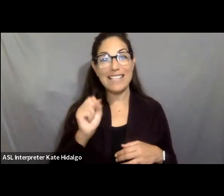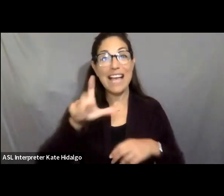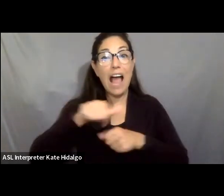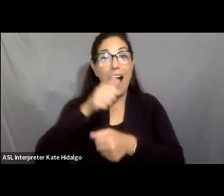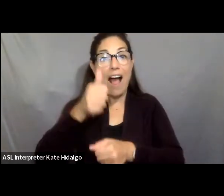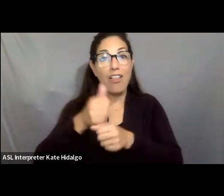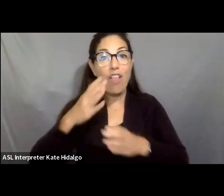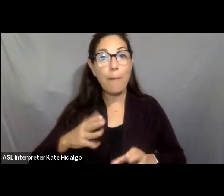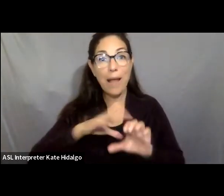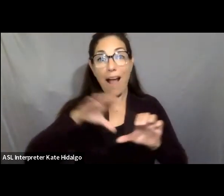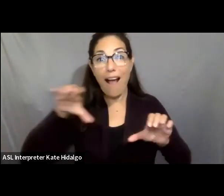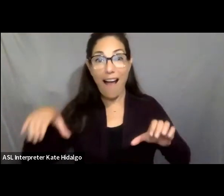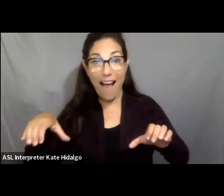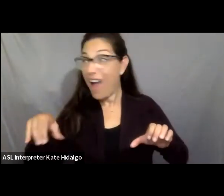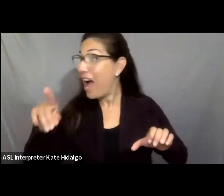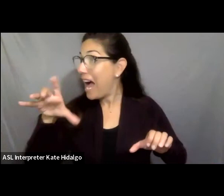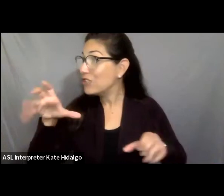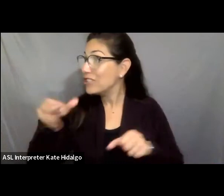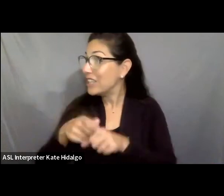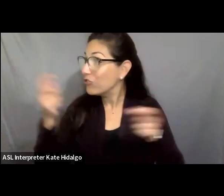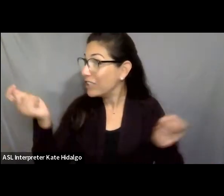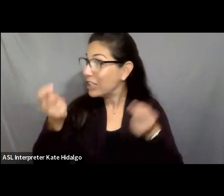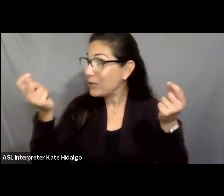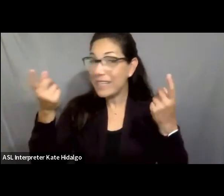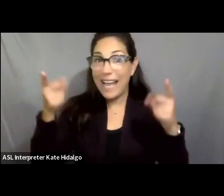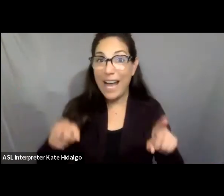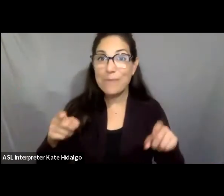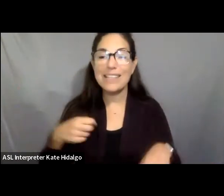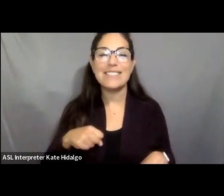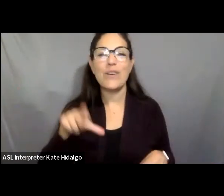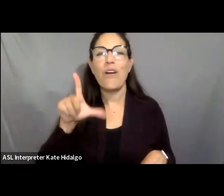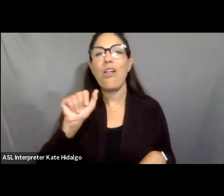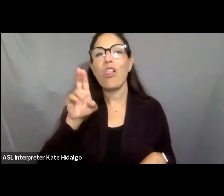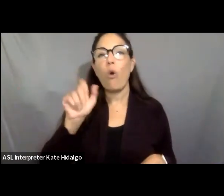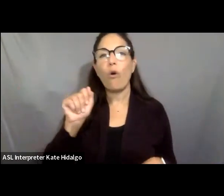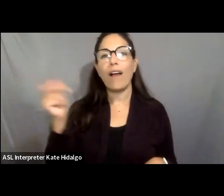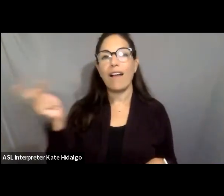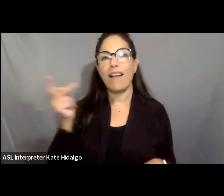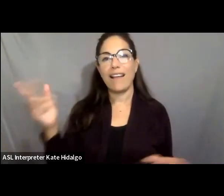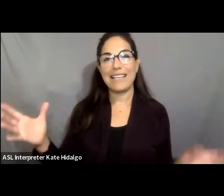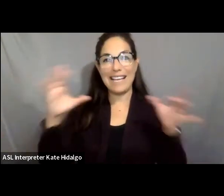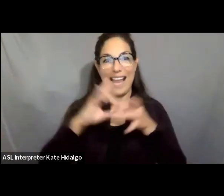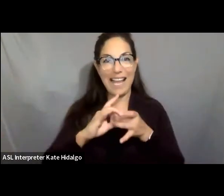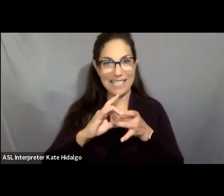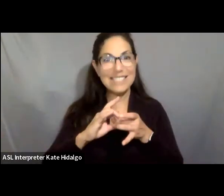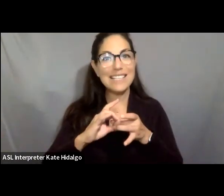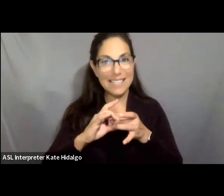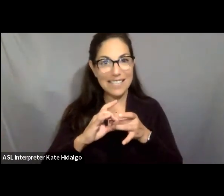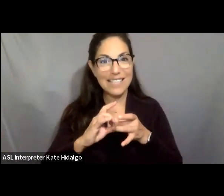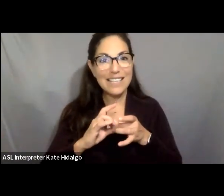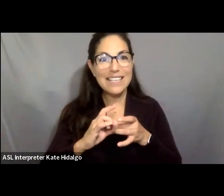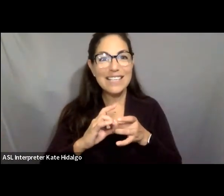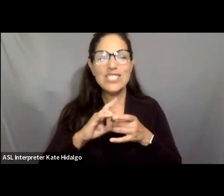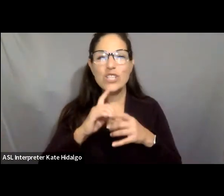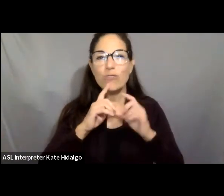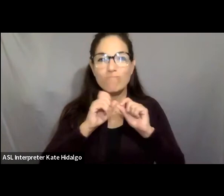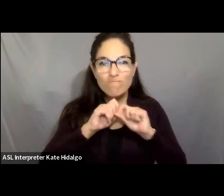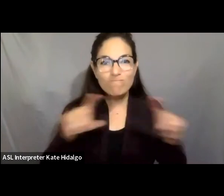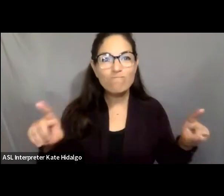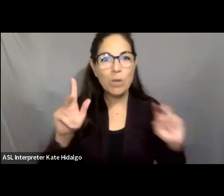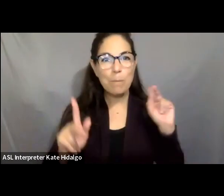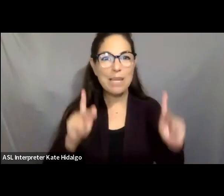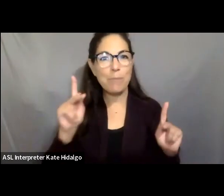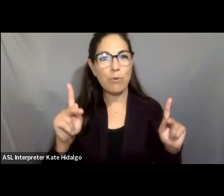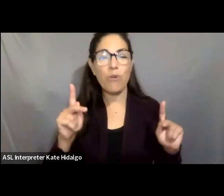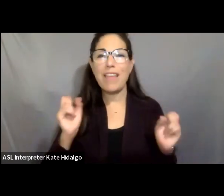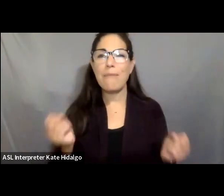hey, we're going to have this 100-year reunion. So Laura, I might connect with you. There you are, to just get the word out, because they have a